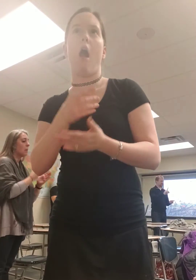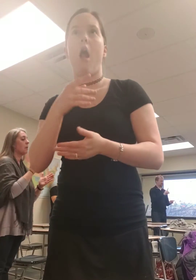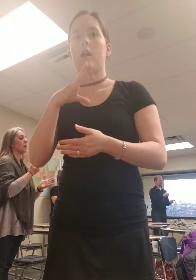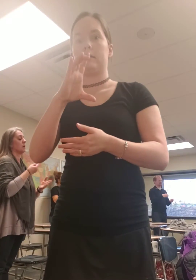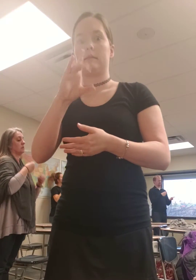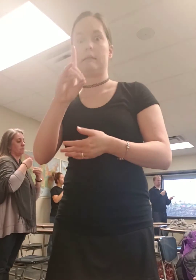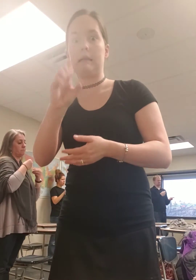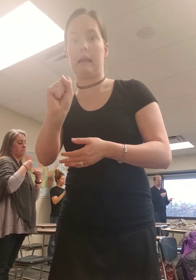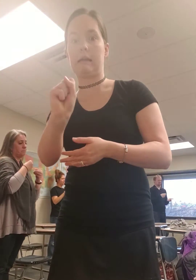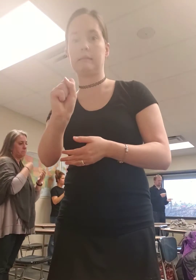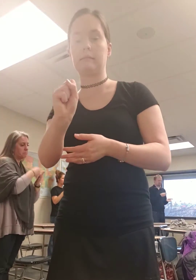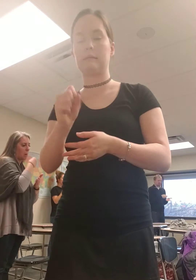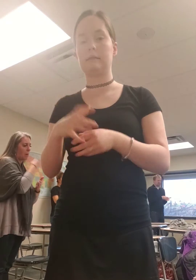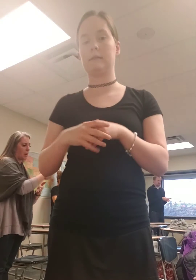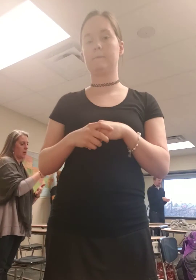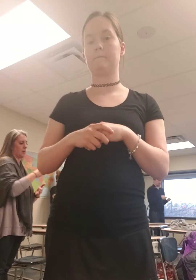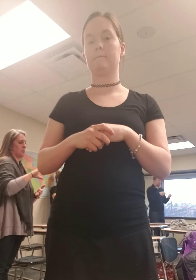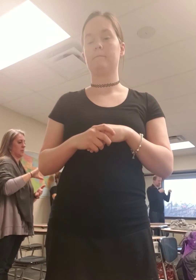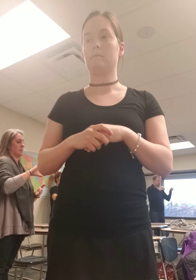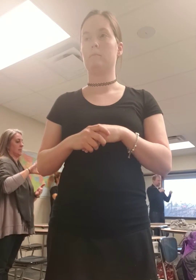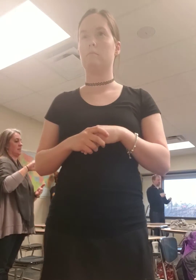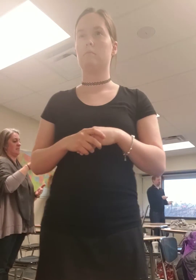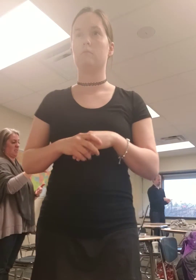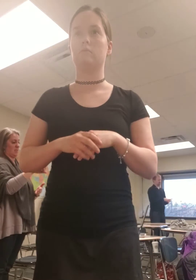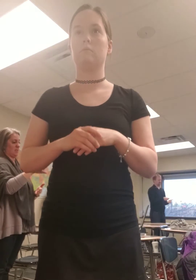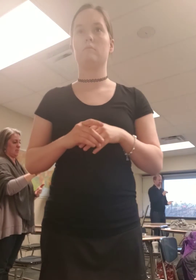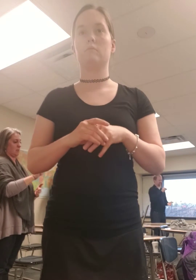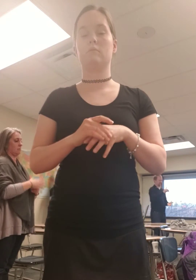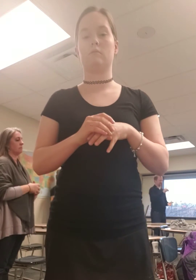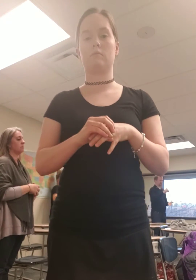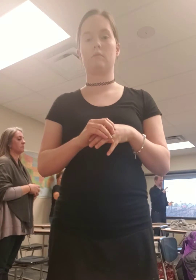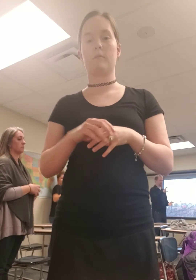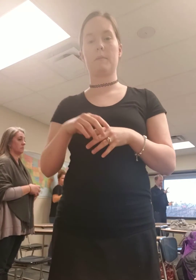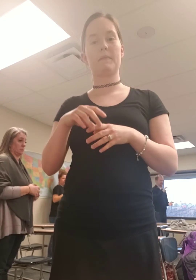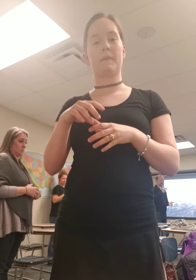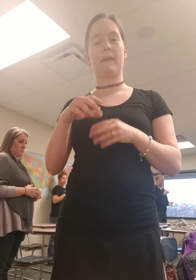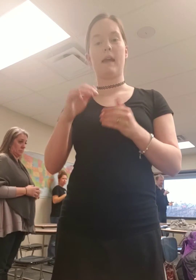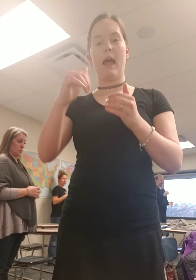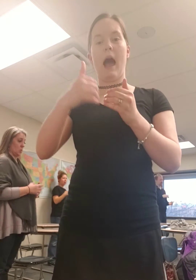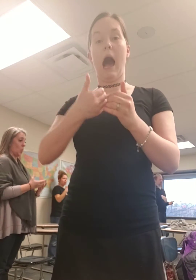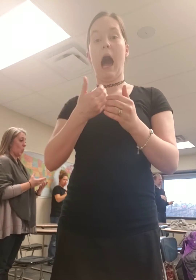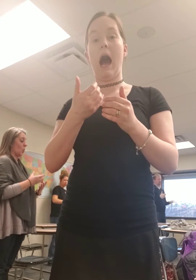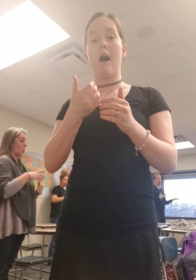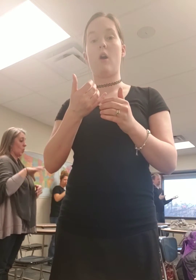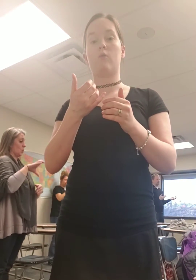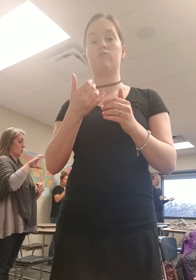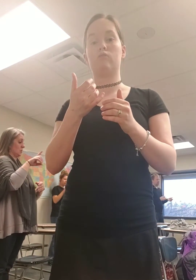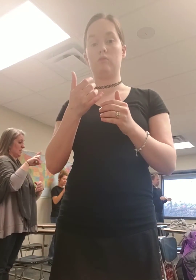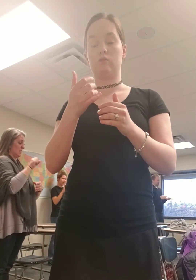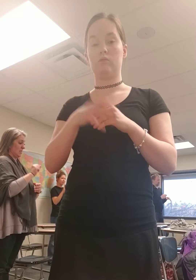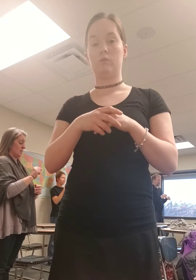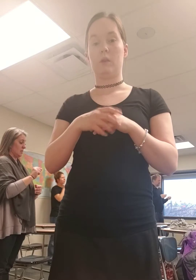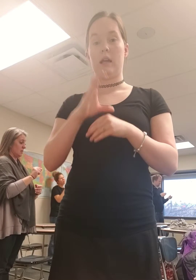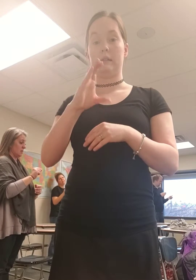a graph, how we can relate the price of CDs, and they're not always the same price, but we're going to just give like an average price